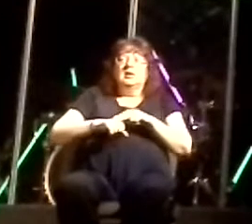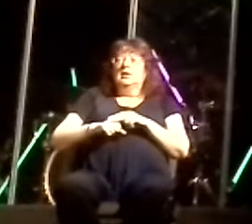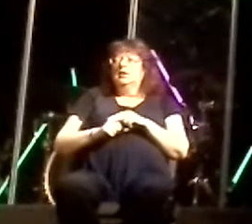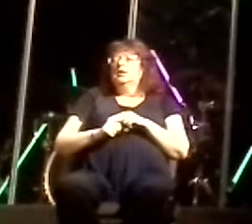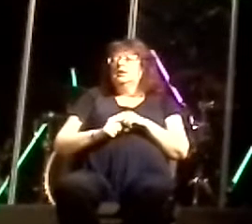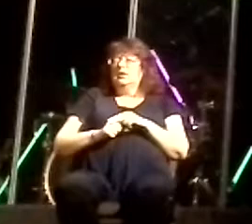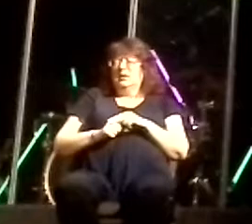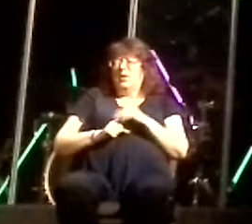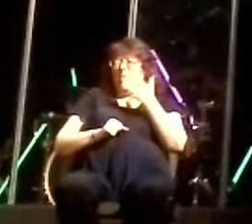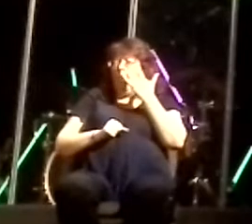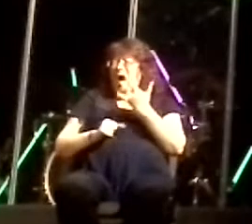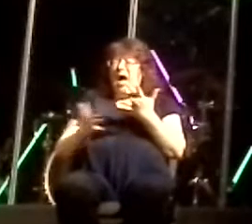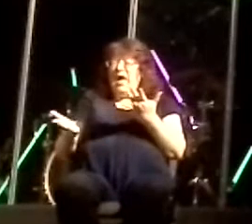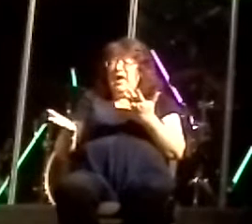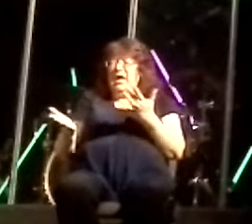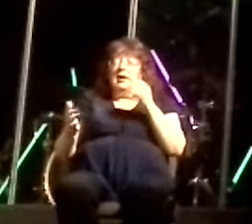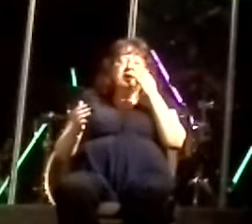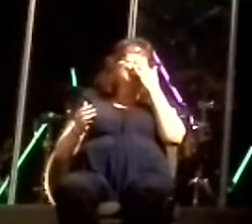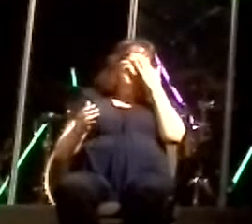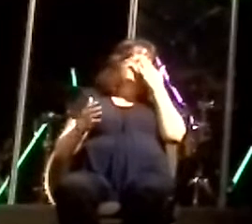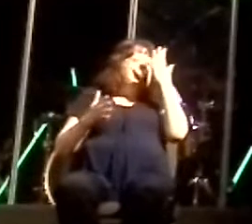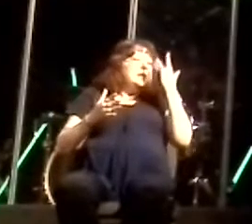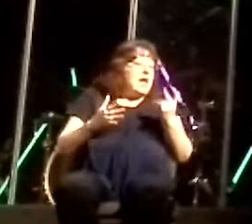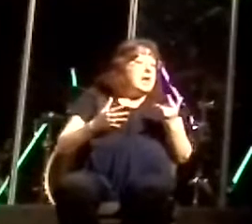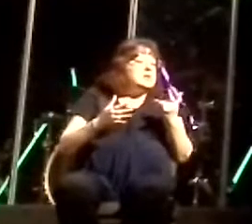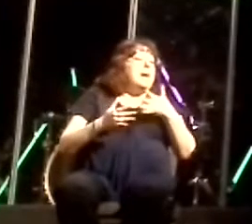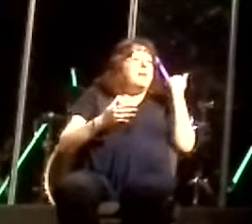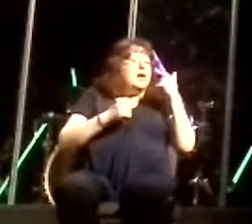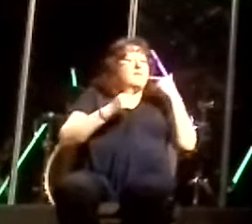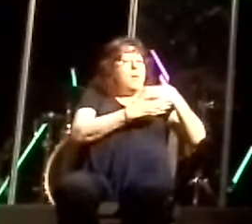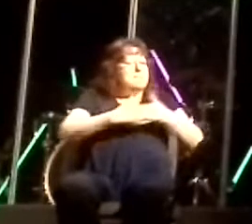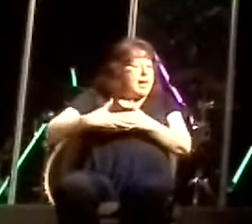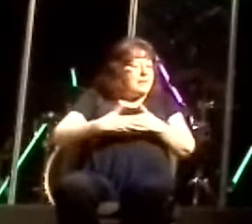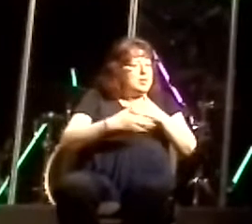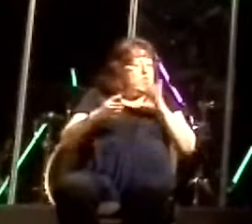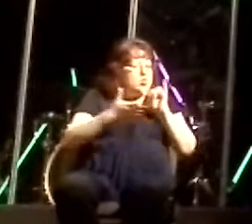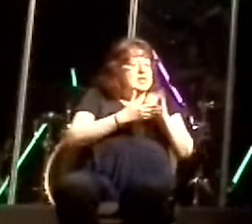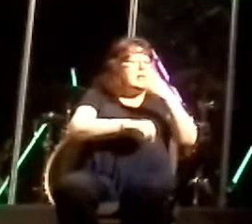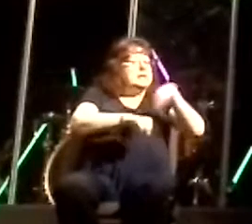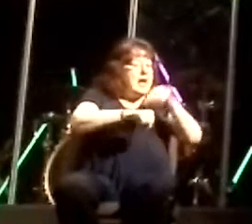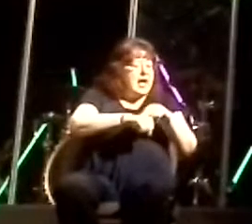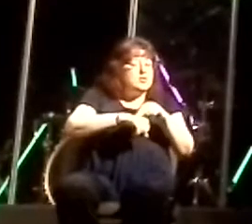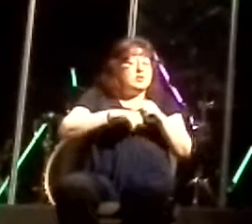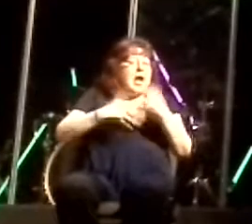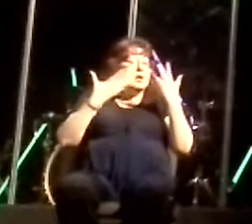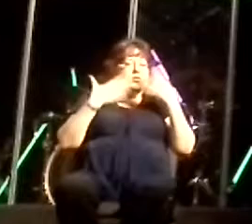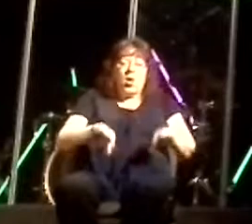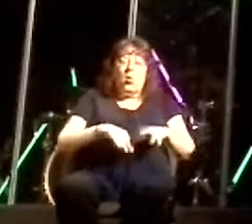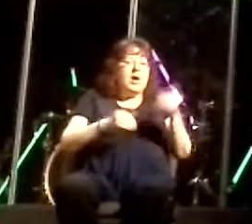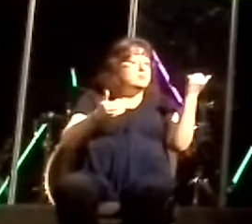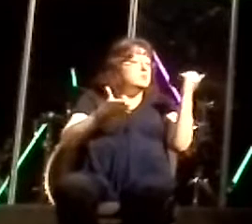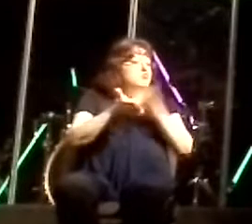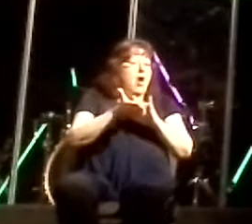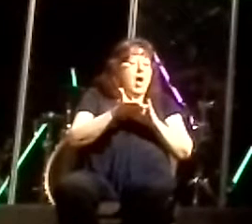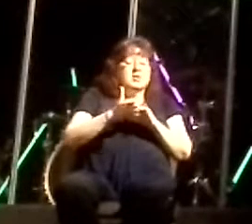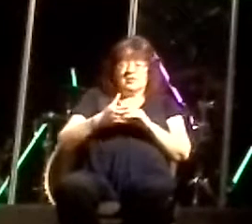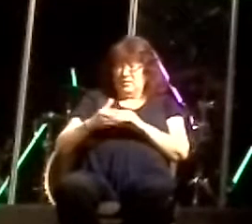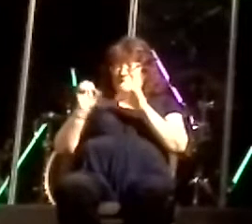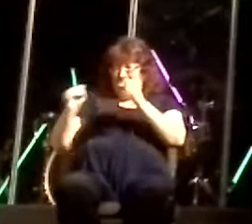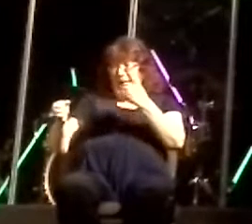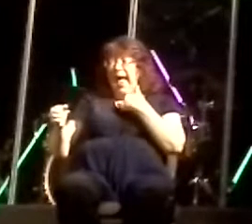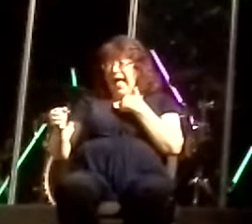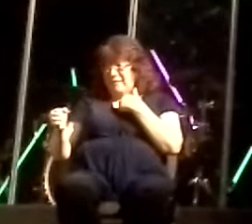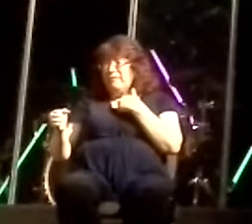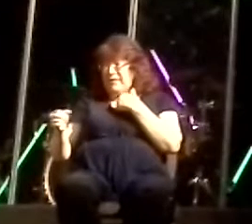said, why? And she said, because it's better for the baby to do this naturally. She's like, don't want drugs. And I go, can I have